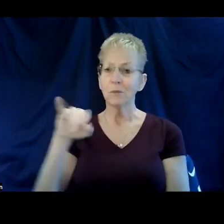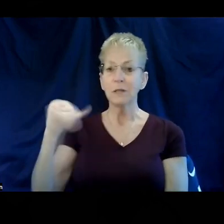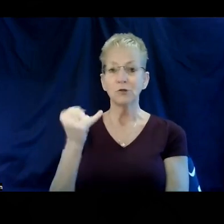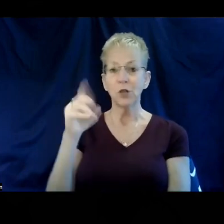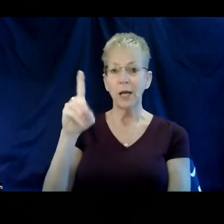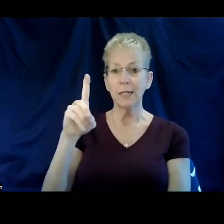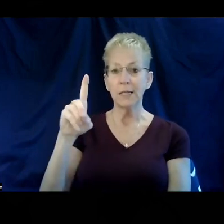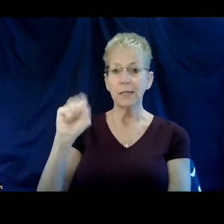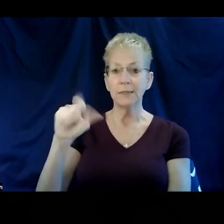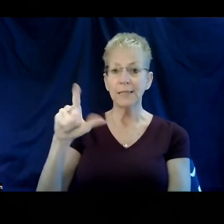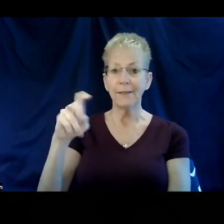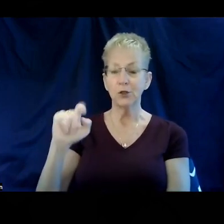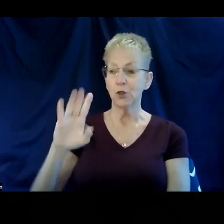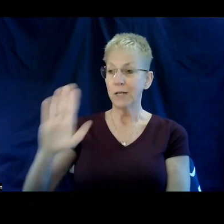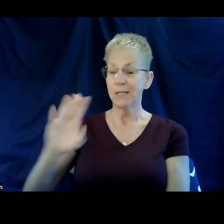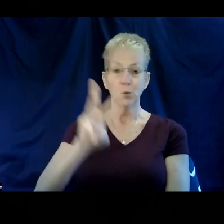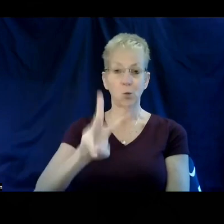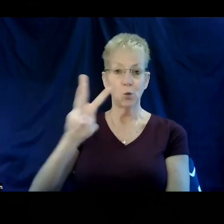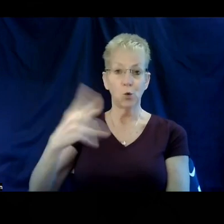World War II record